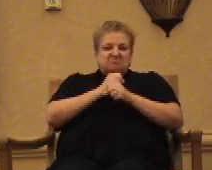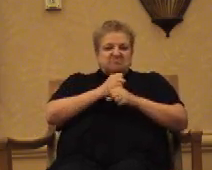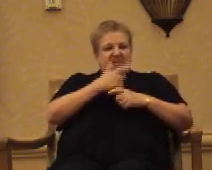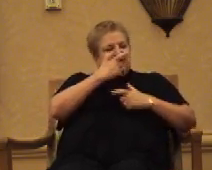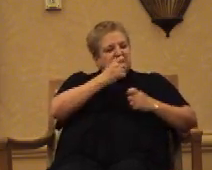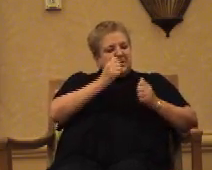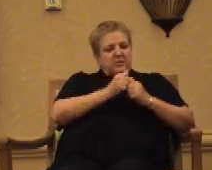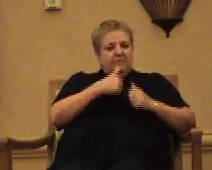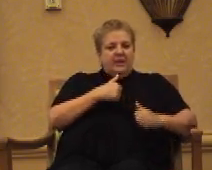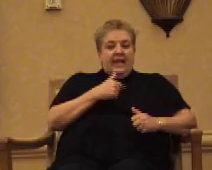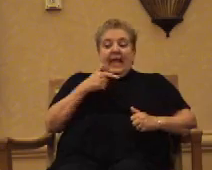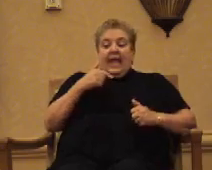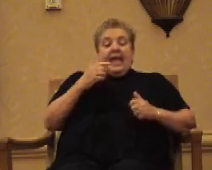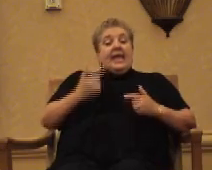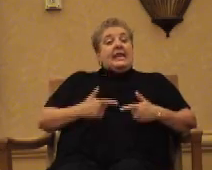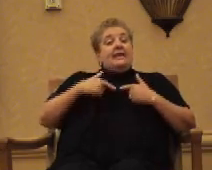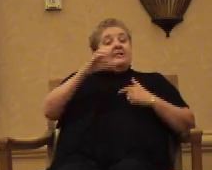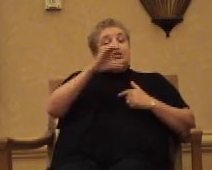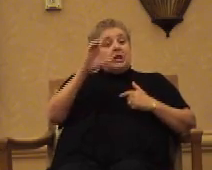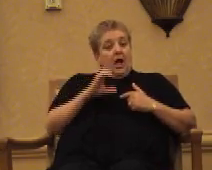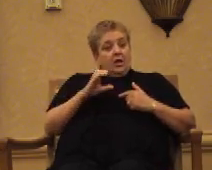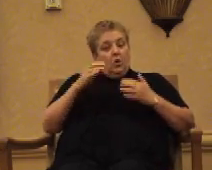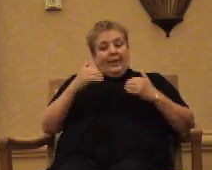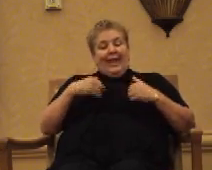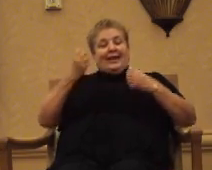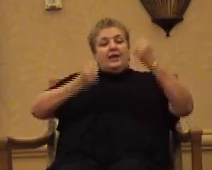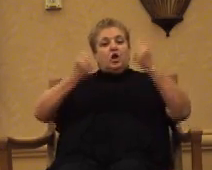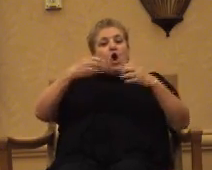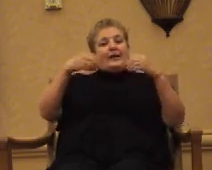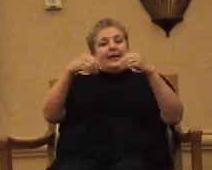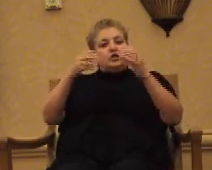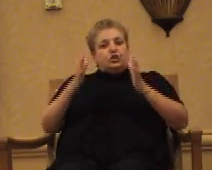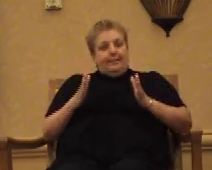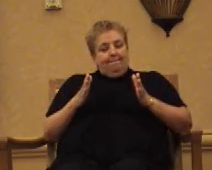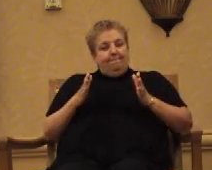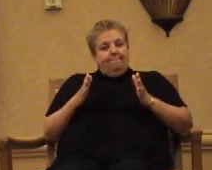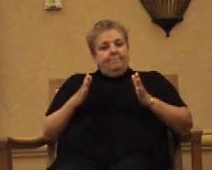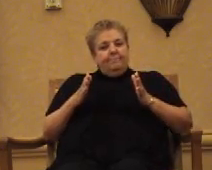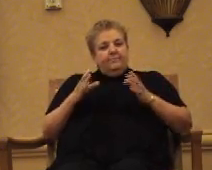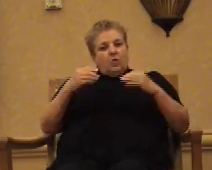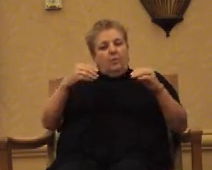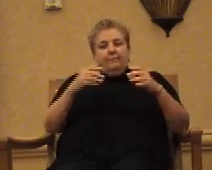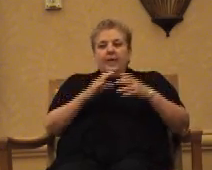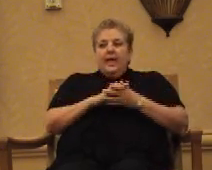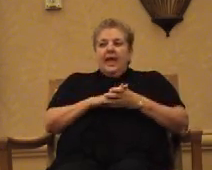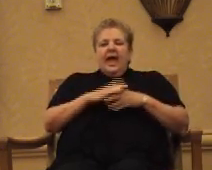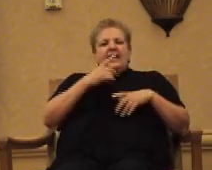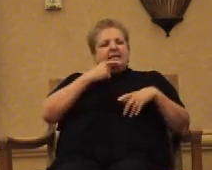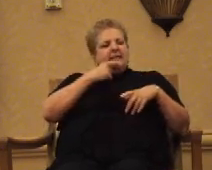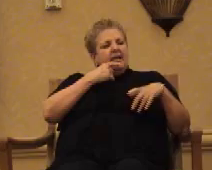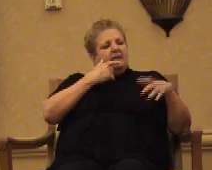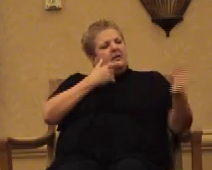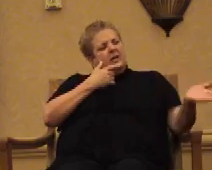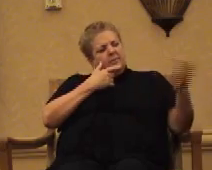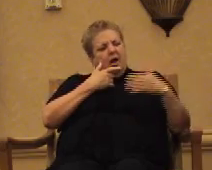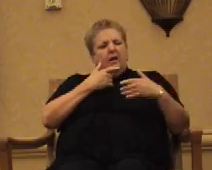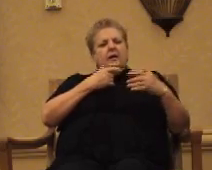and he had a car dealership and he had a place in Palm Springs. And he called me one time, he says, why don't you come out and we'll play golf together? And I had all